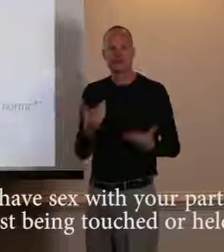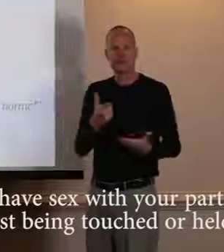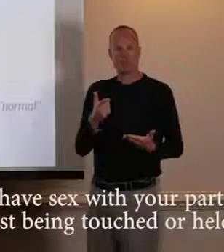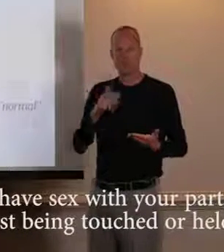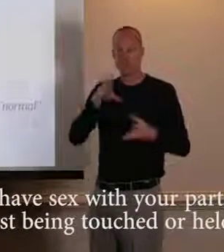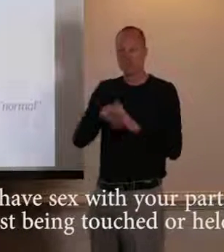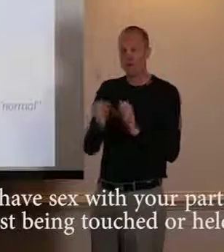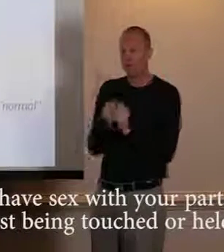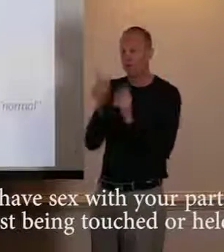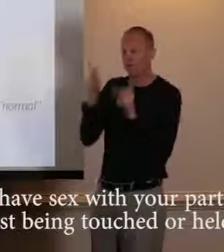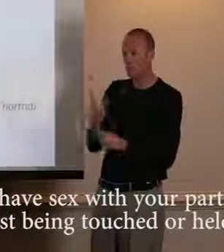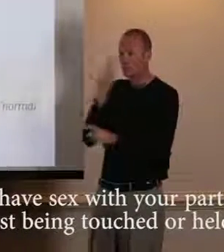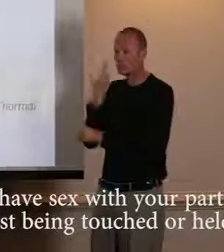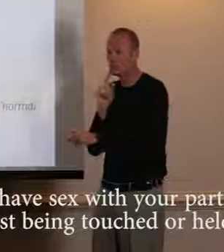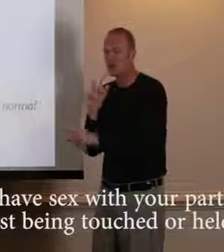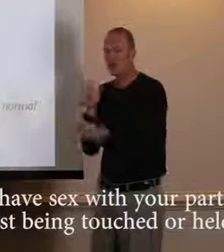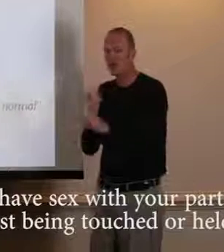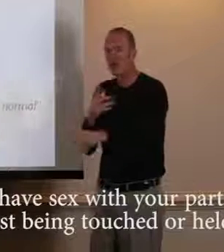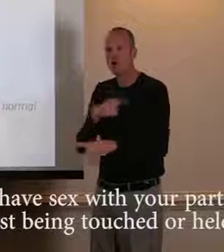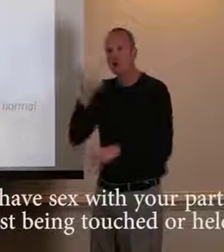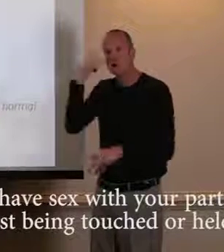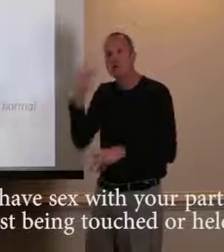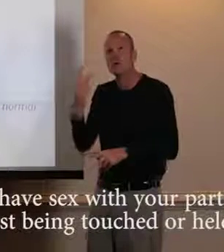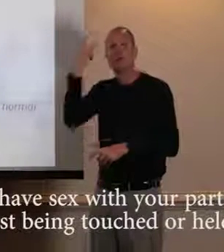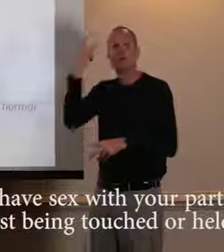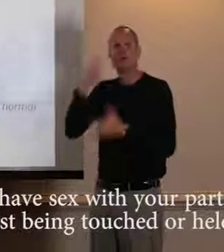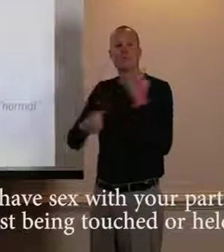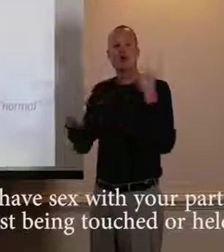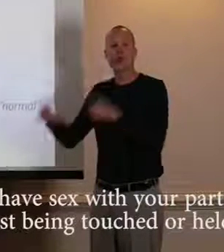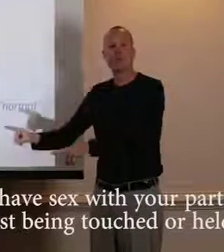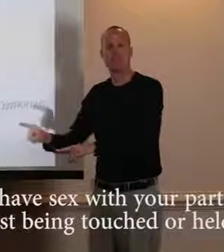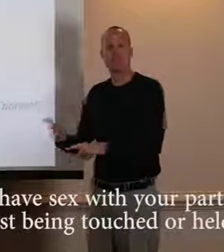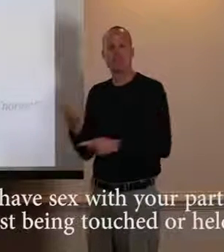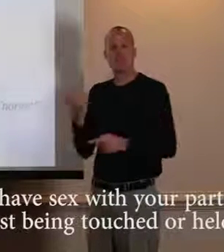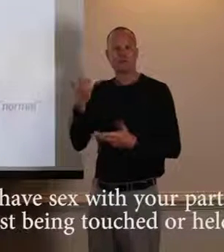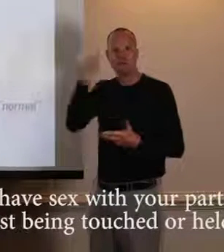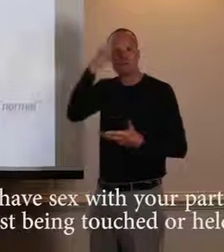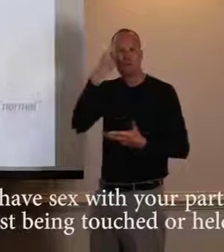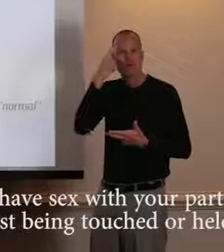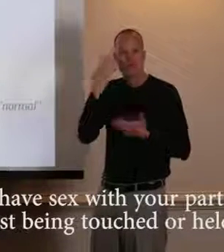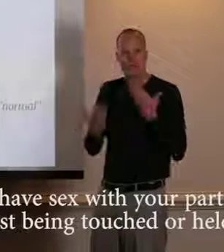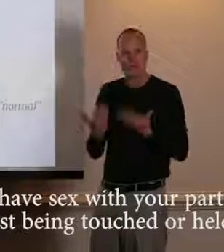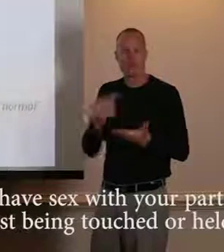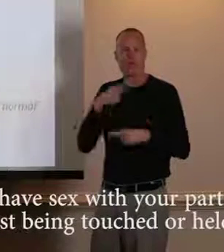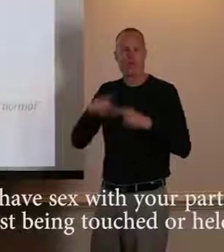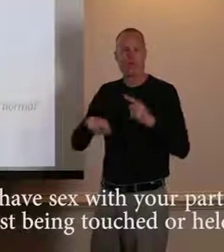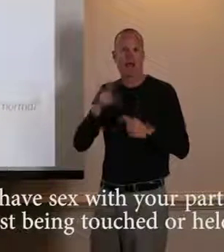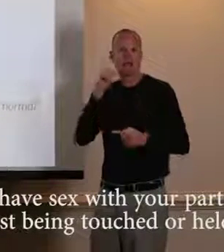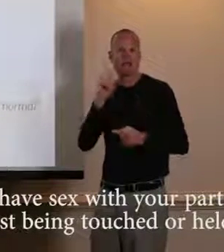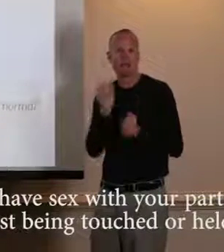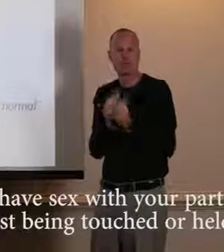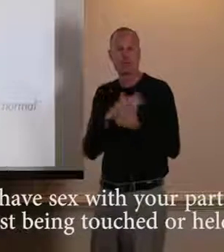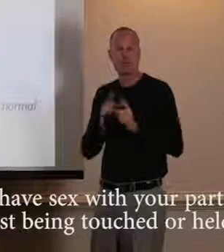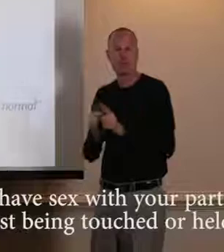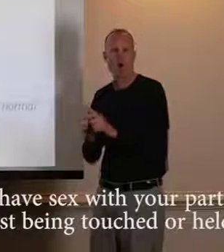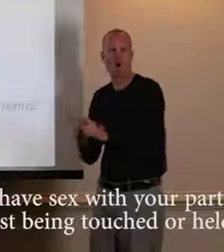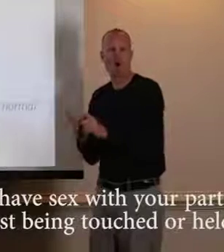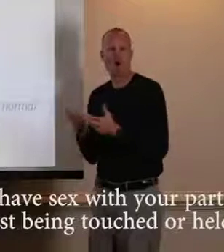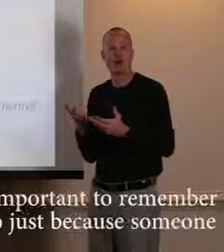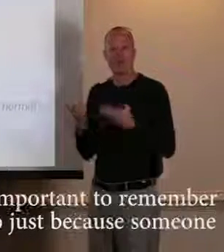you being unable to, have sex with your partner, or just intimacy in general, just being touched or held or